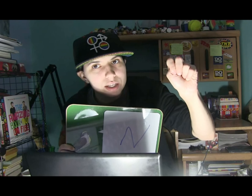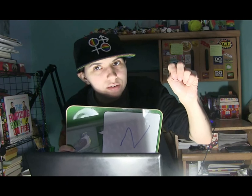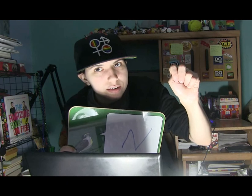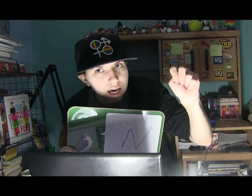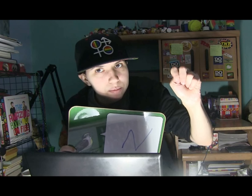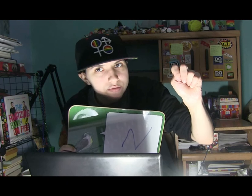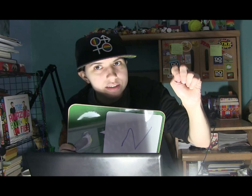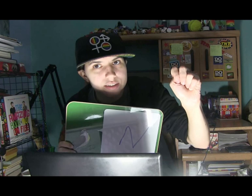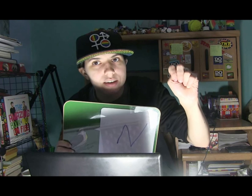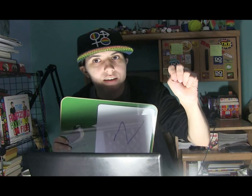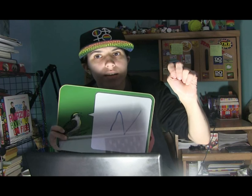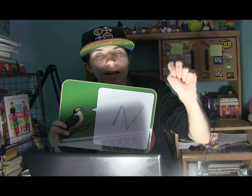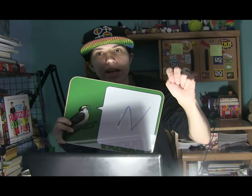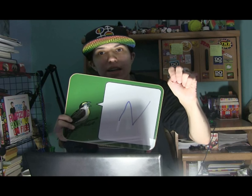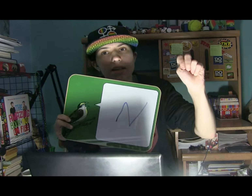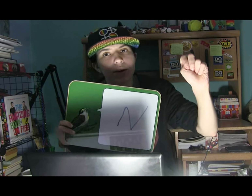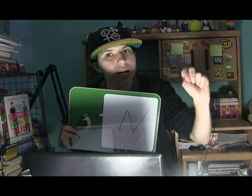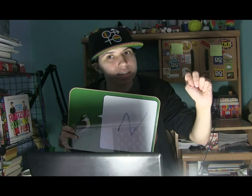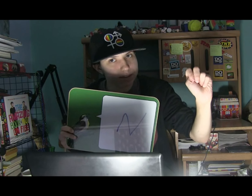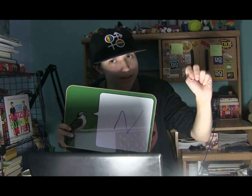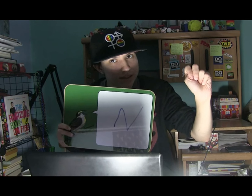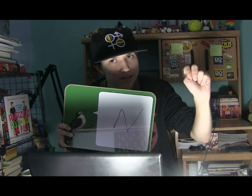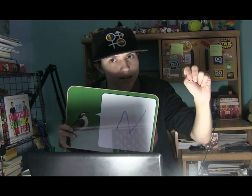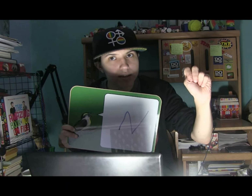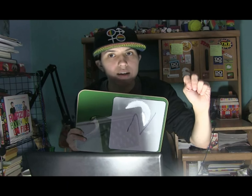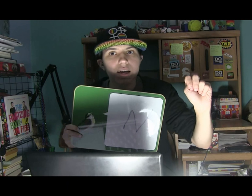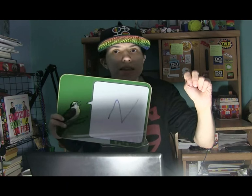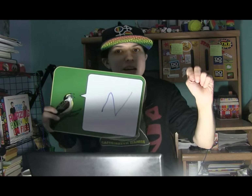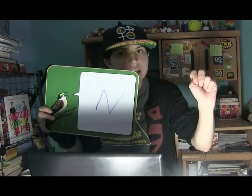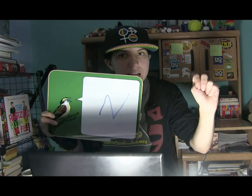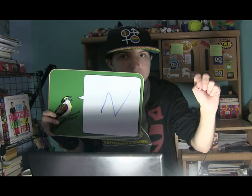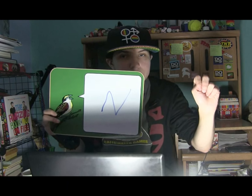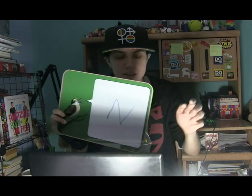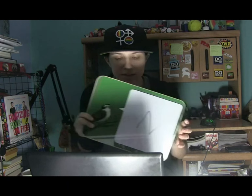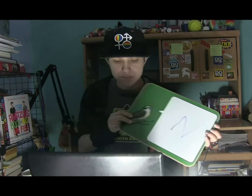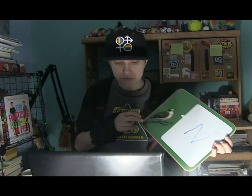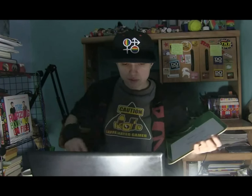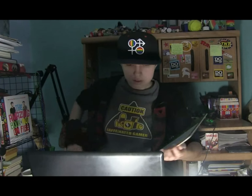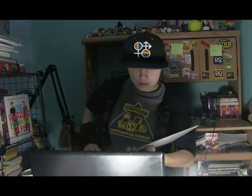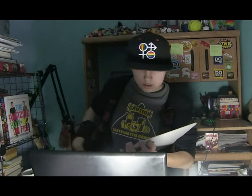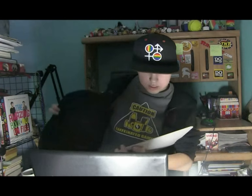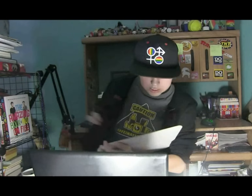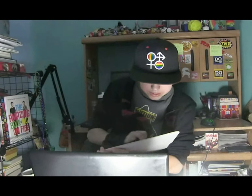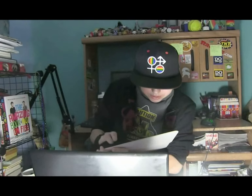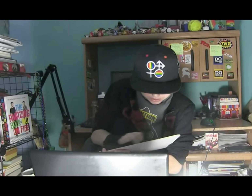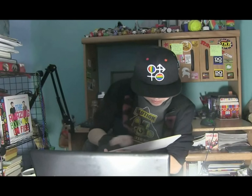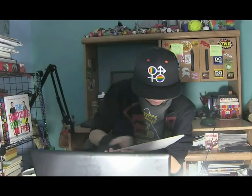on top of it and kind of hide it. And that's N. Let's continue now.